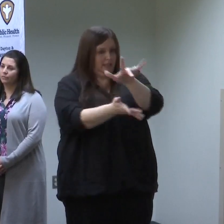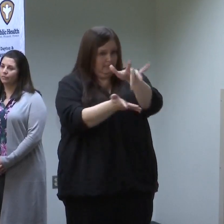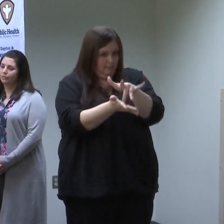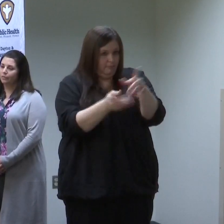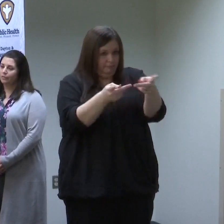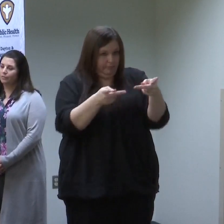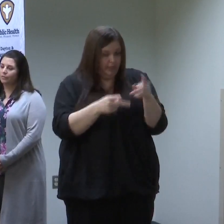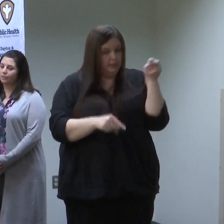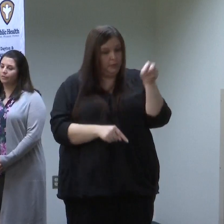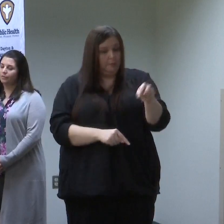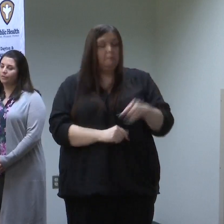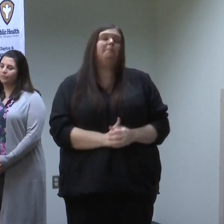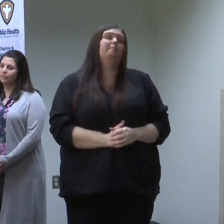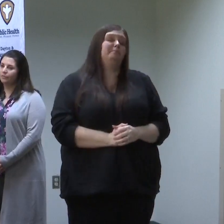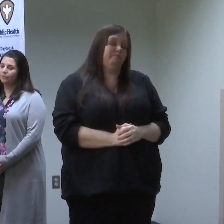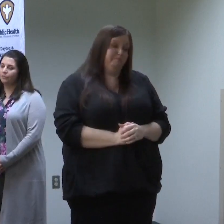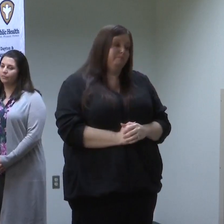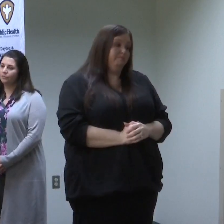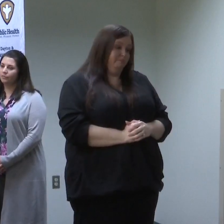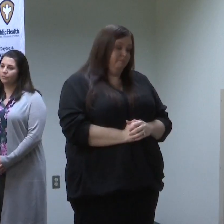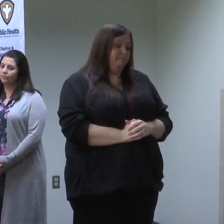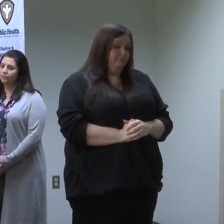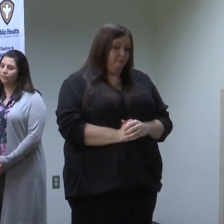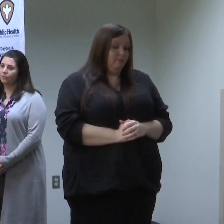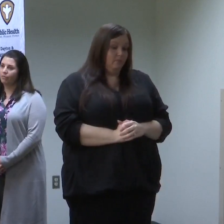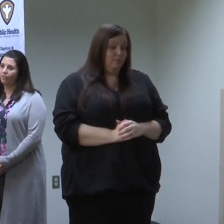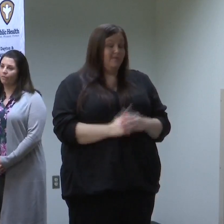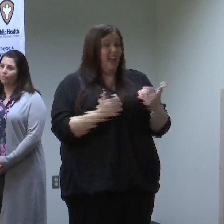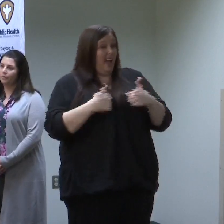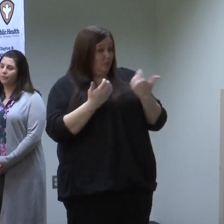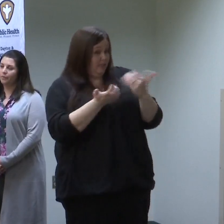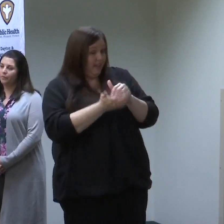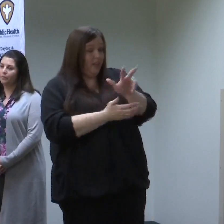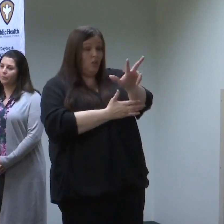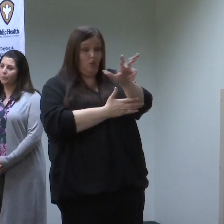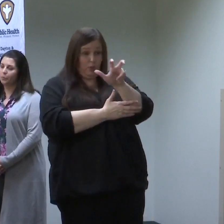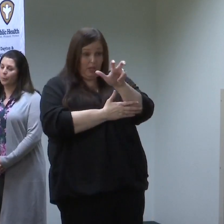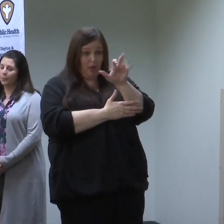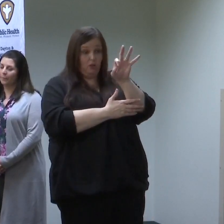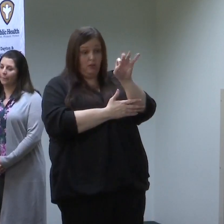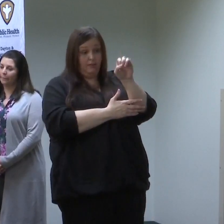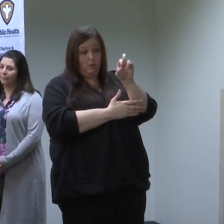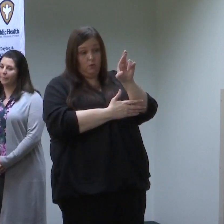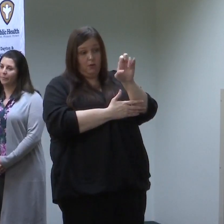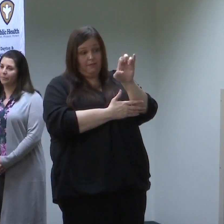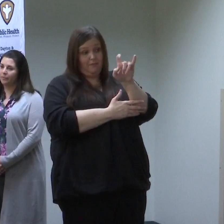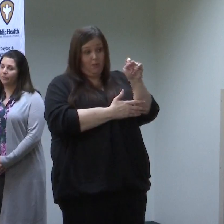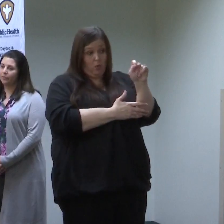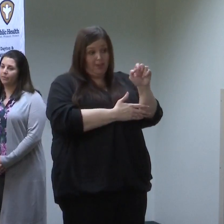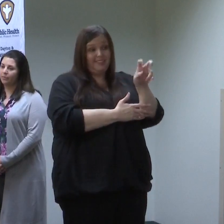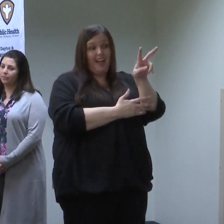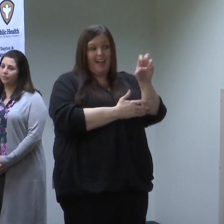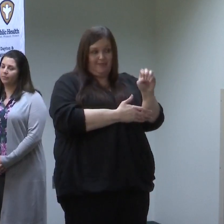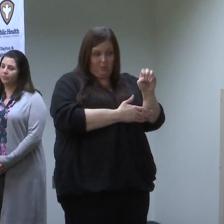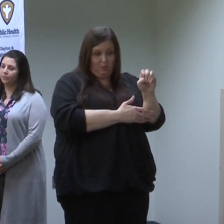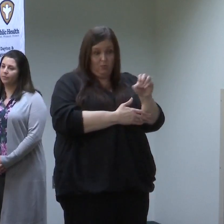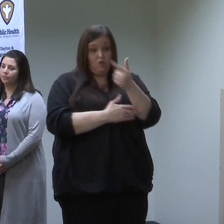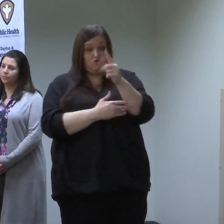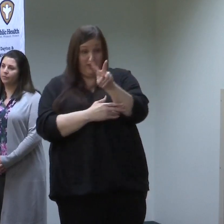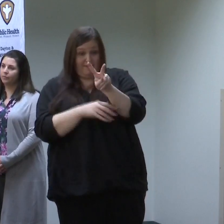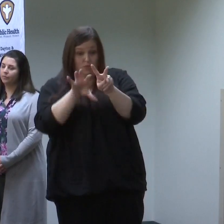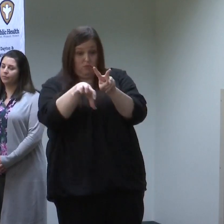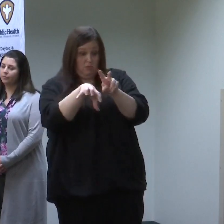sites. Again, we're on 300 Forest Avenue, across from Grandview Hospital, and our telephone